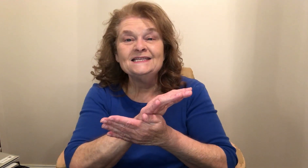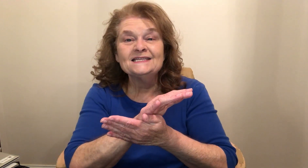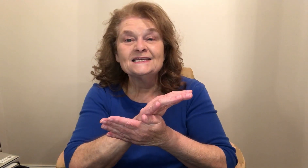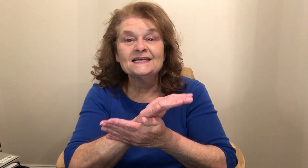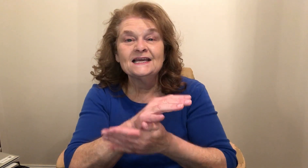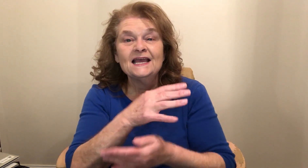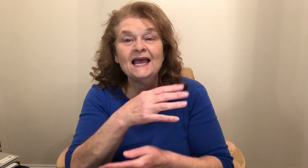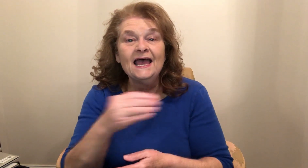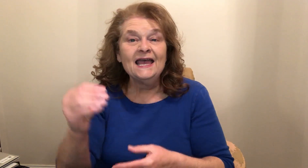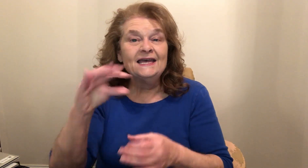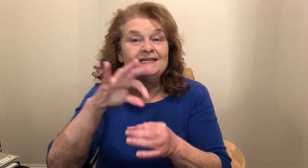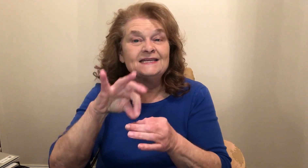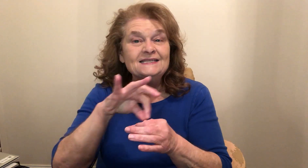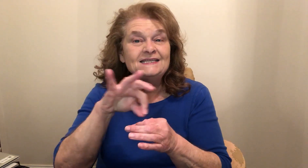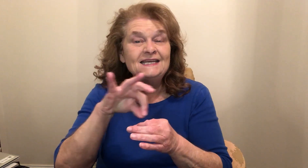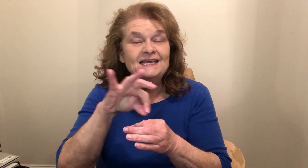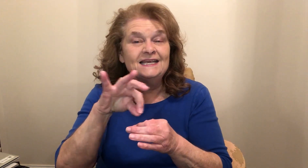cheese, and tea.